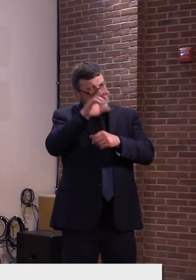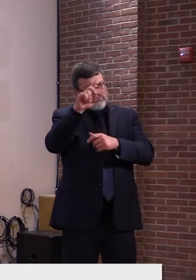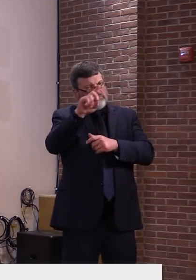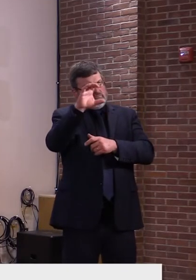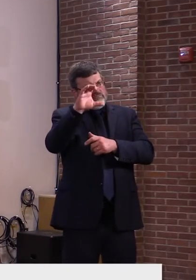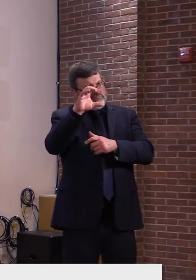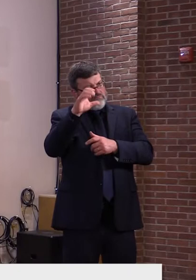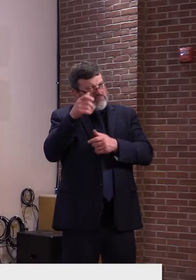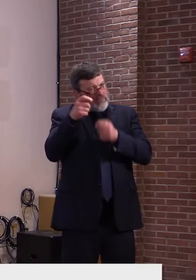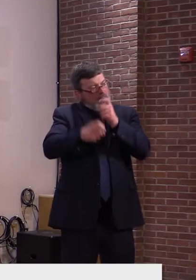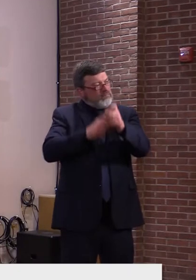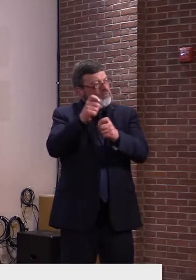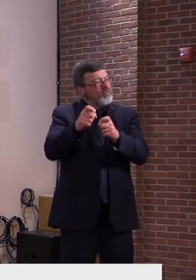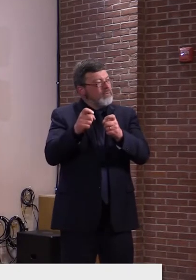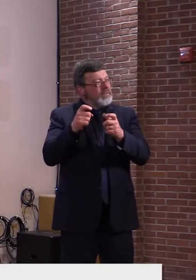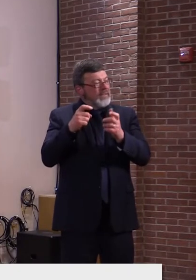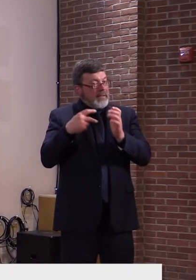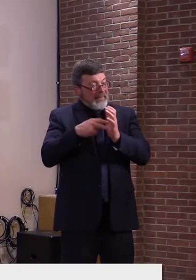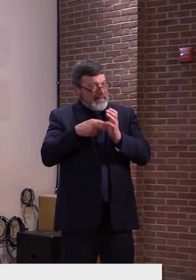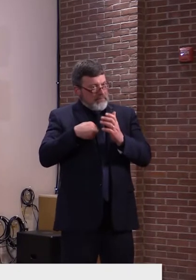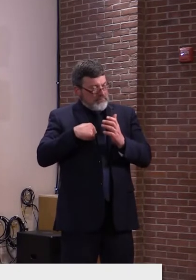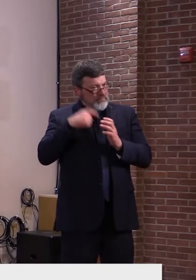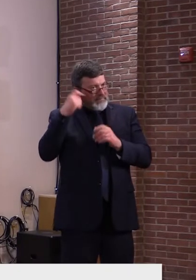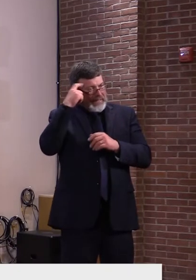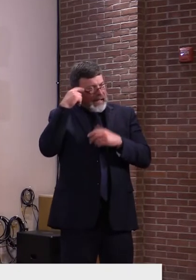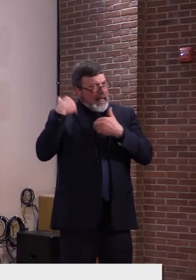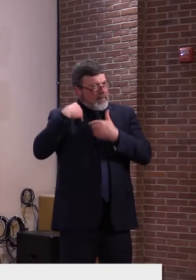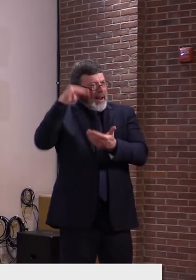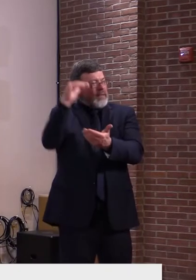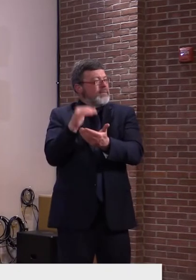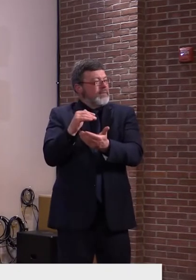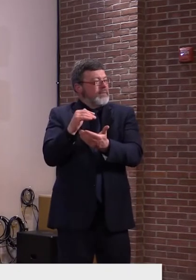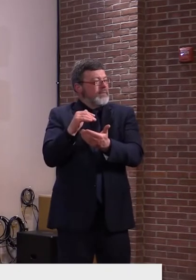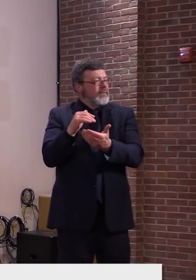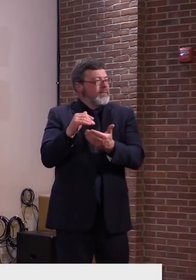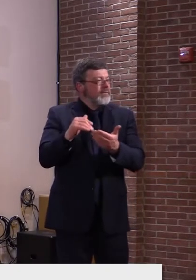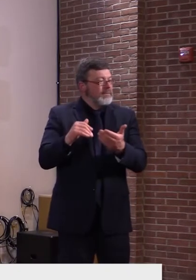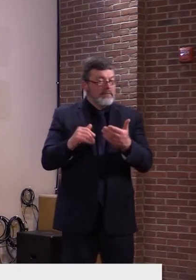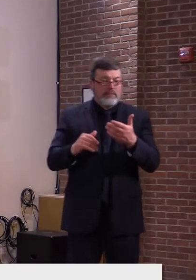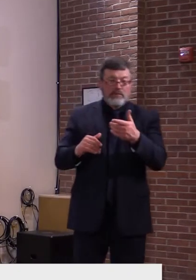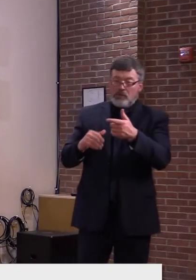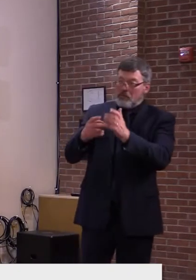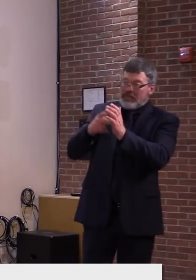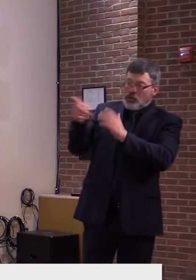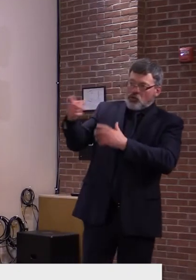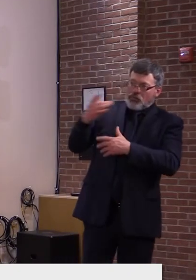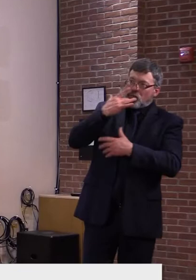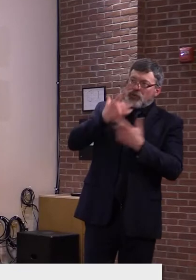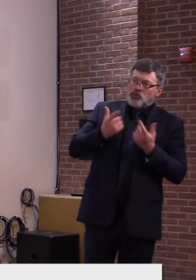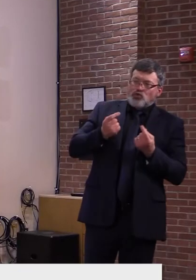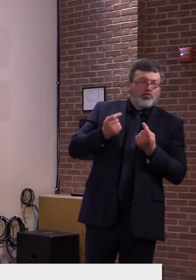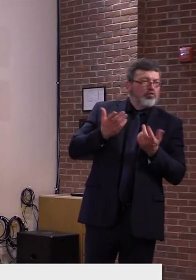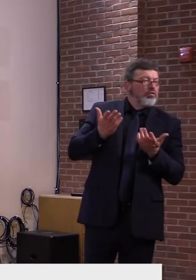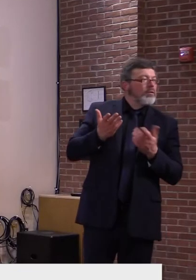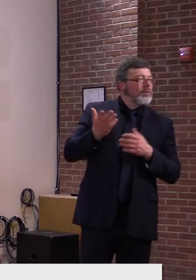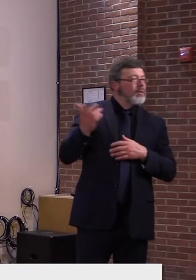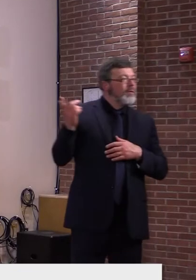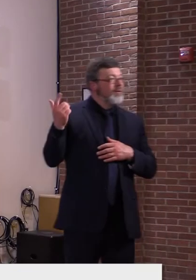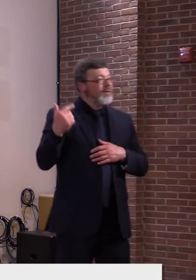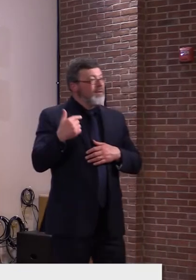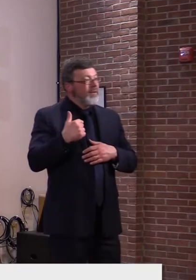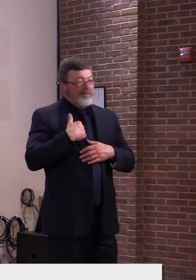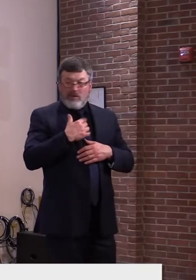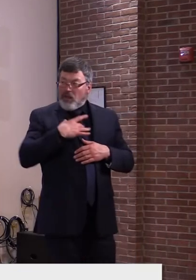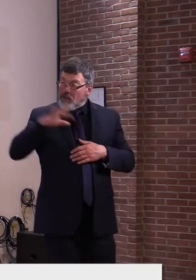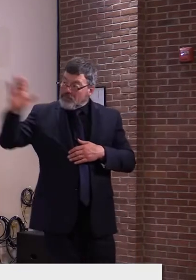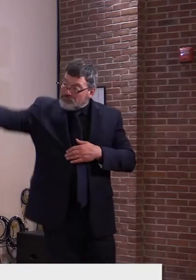of Vermont. And is that what you favor personally? This is way better. I like the governor's option. I think this is what's unique about Vermont, as we've come up with something